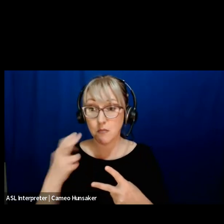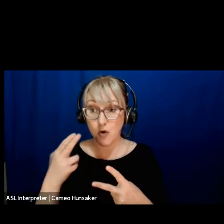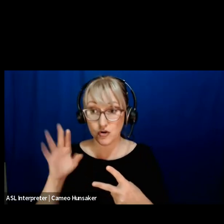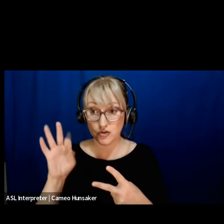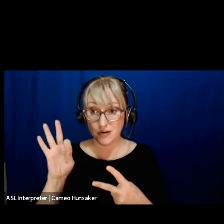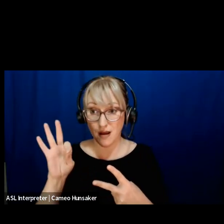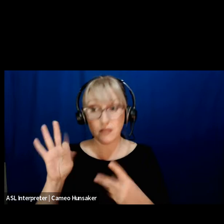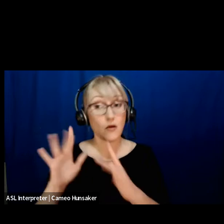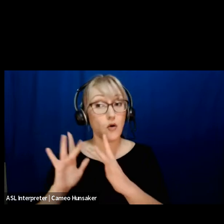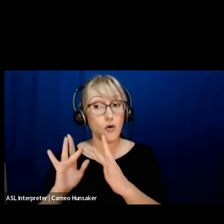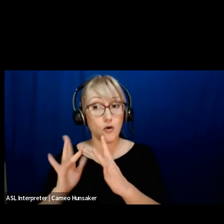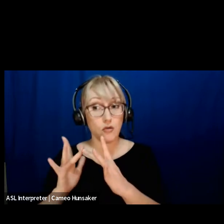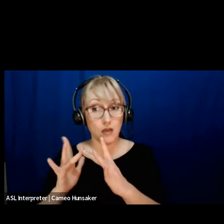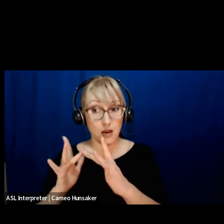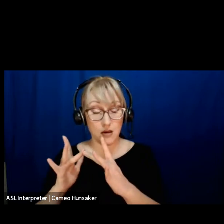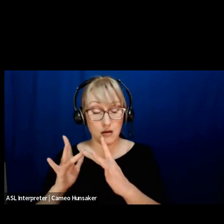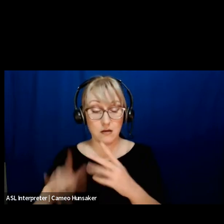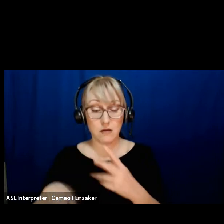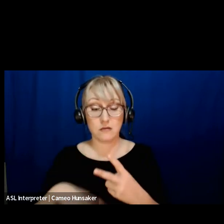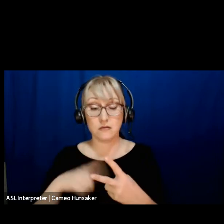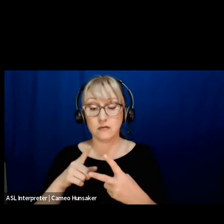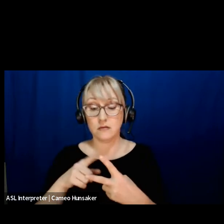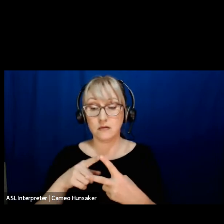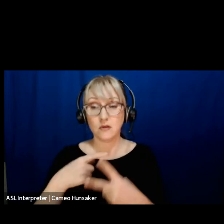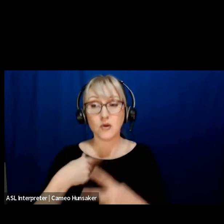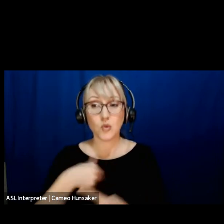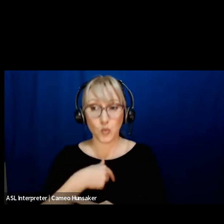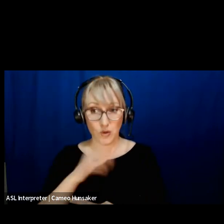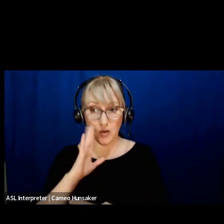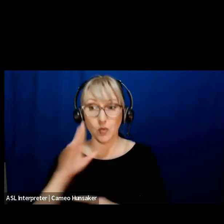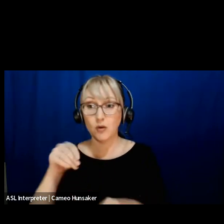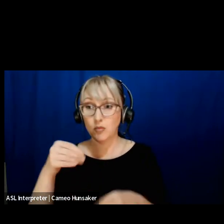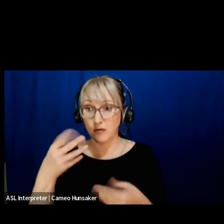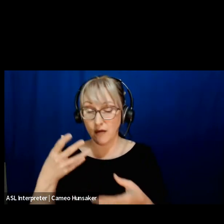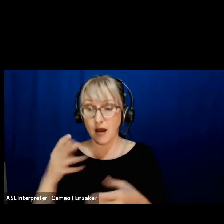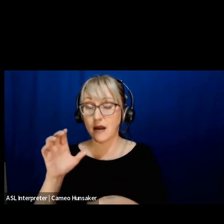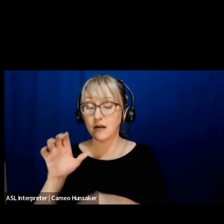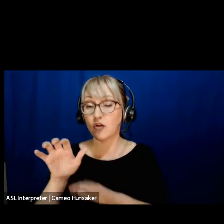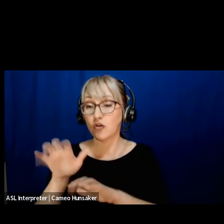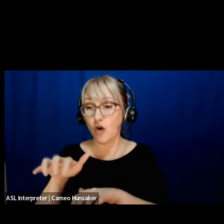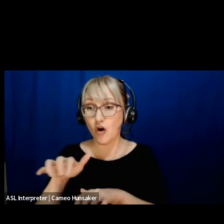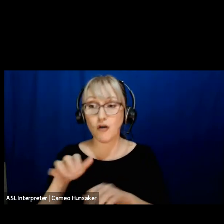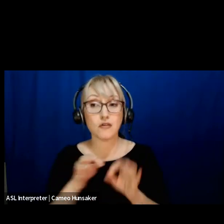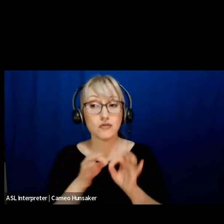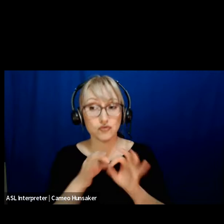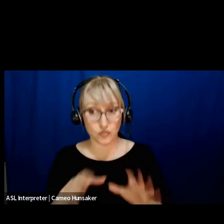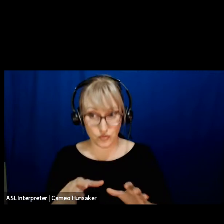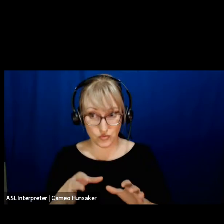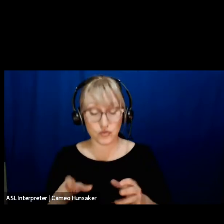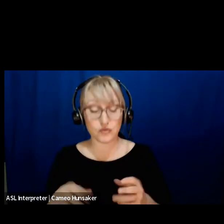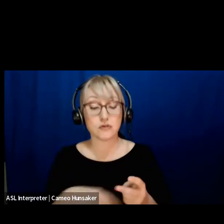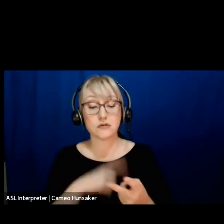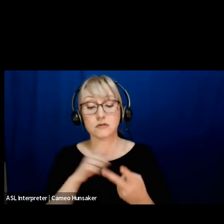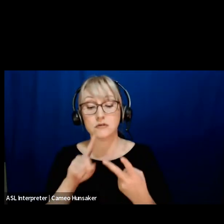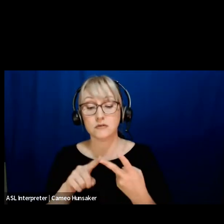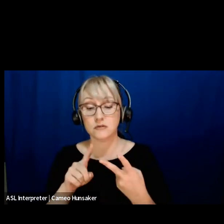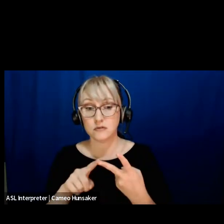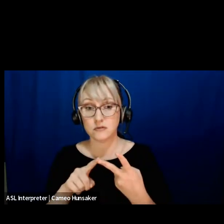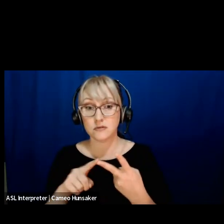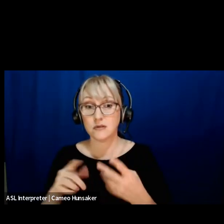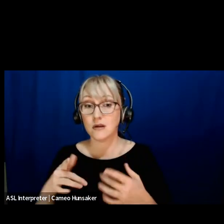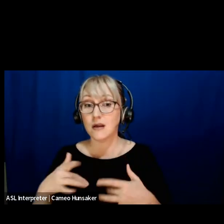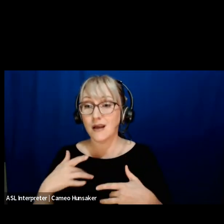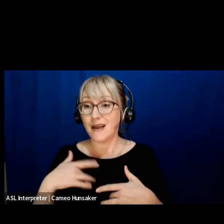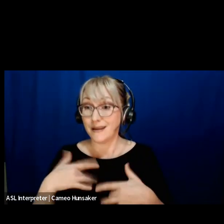online. And we will be providing CART and interpreters, our agency. And then there's an actual event at